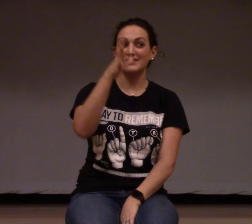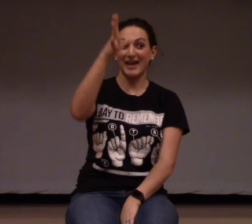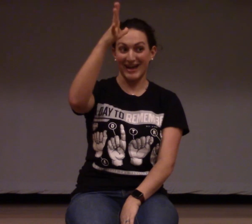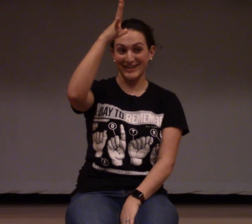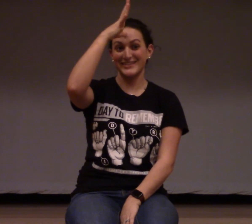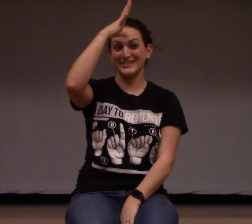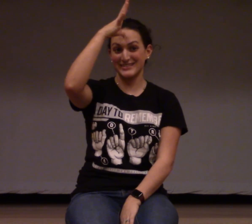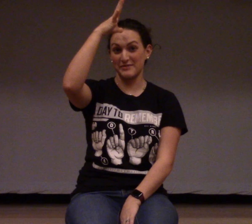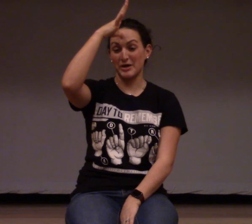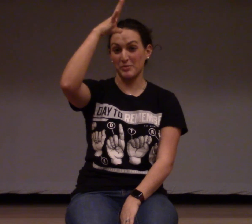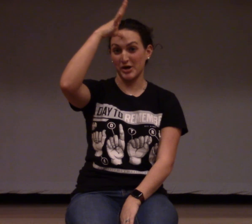Dad is going to be up here.